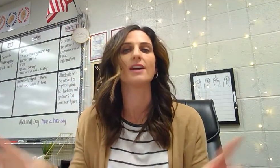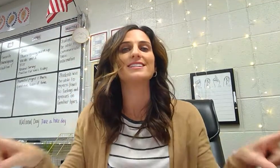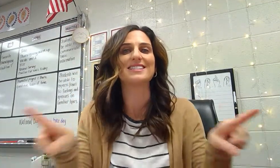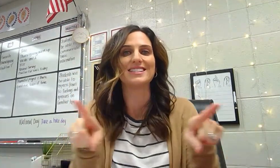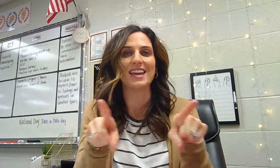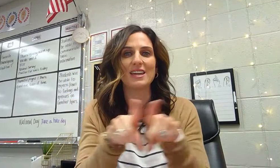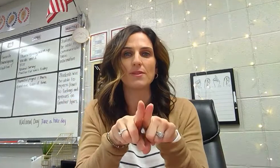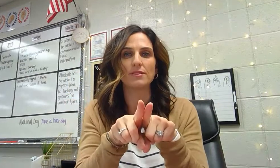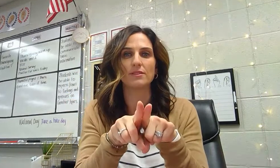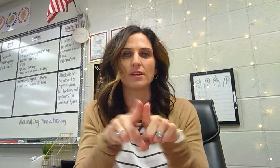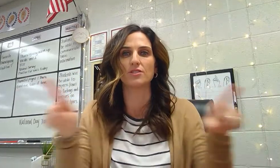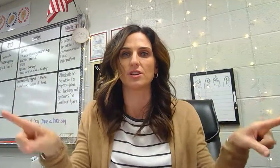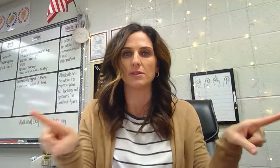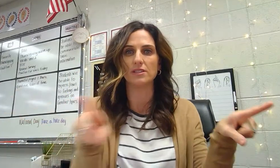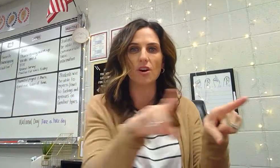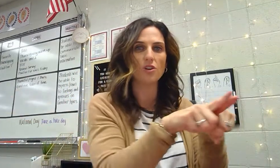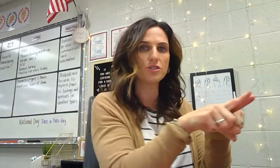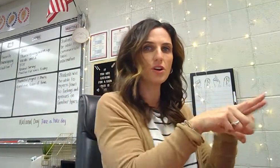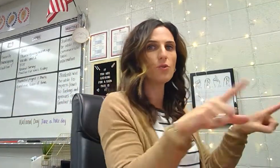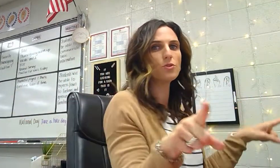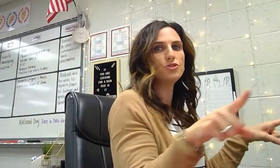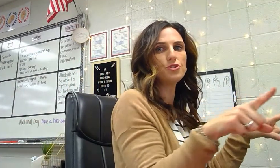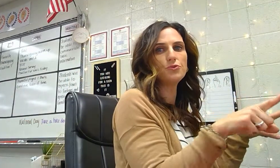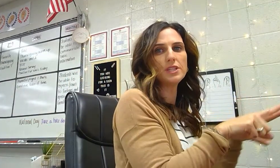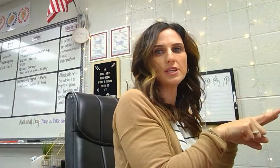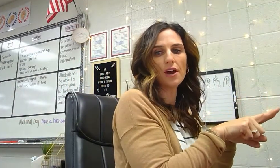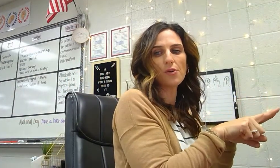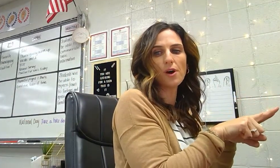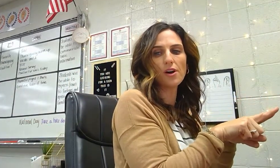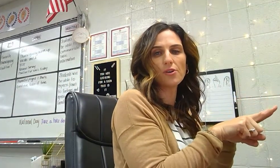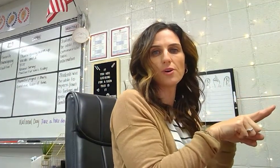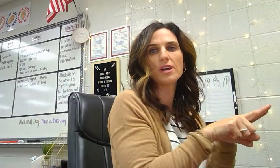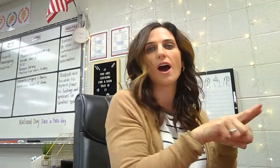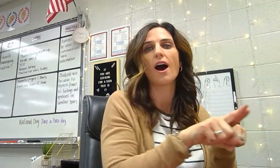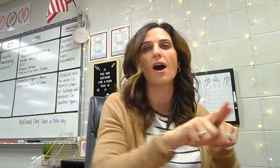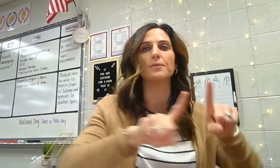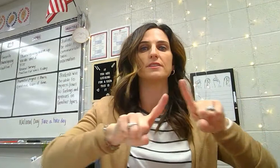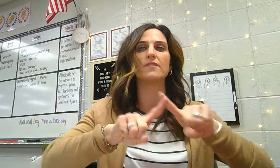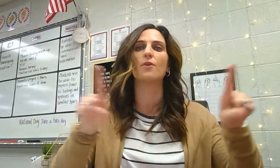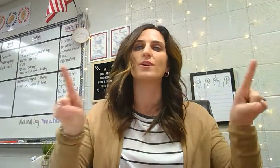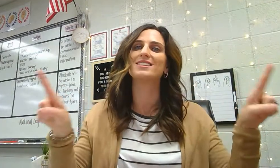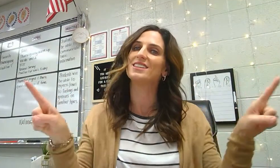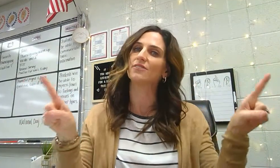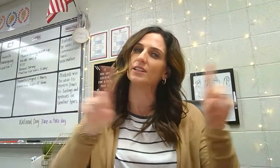section, same. It also means also or to, T-O-O. Opposite of that one,